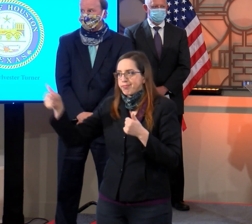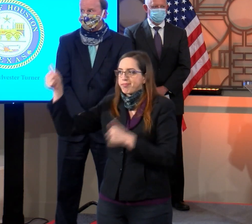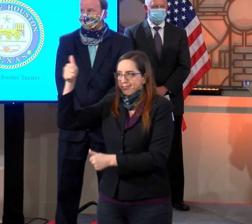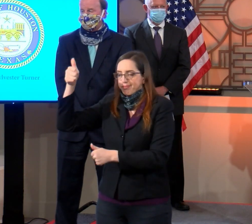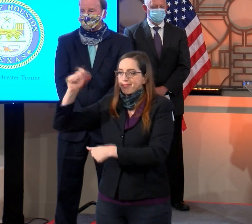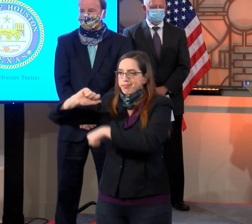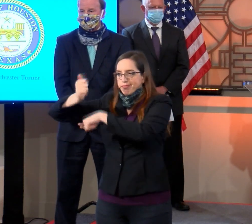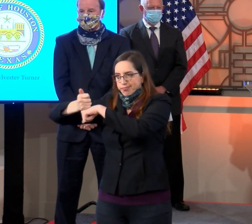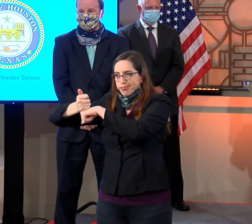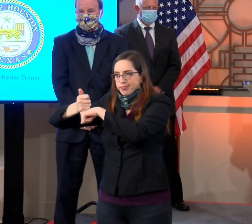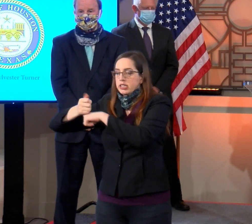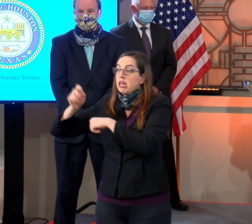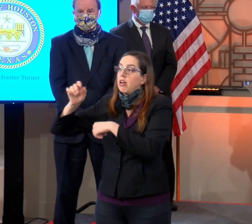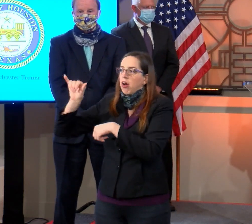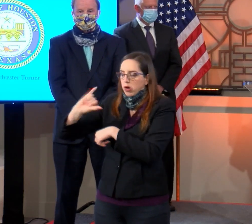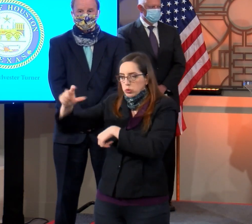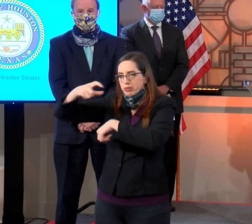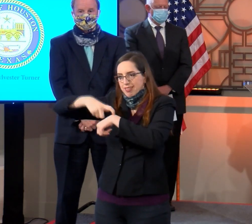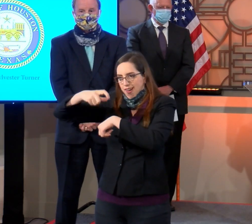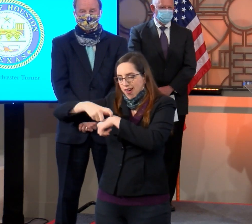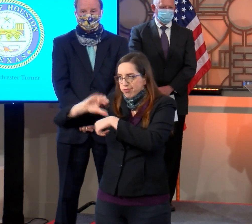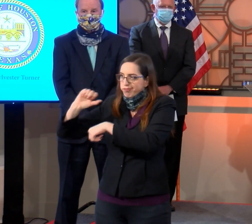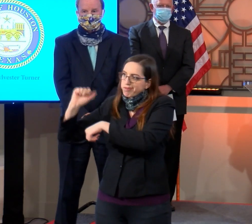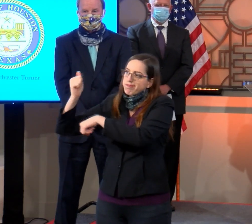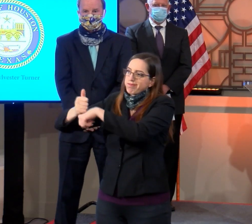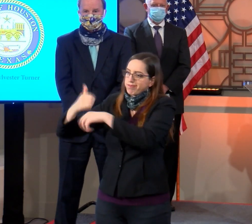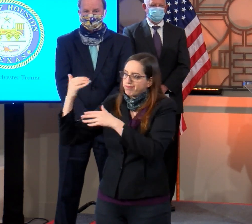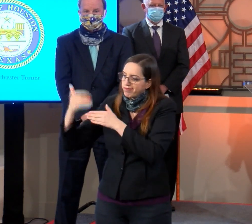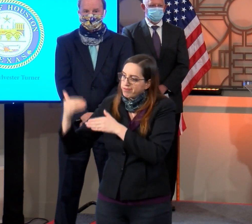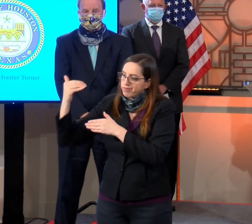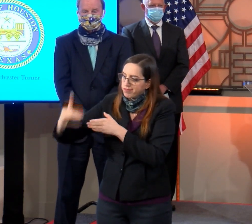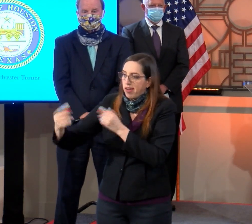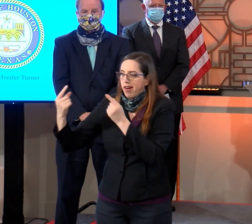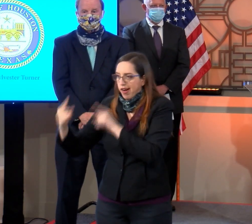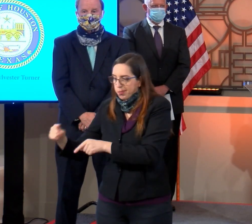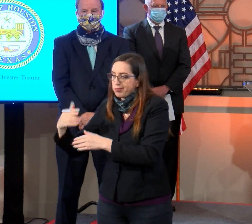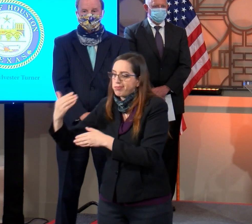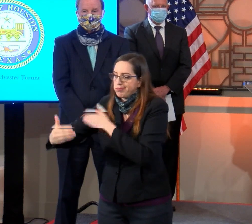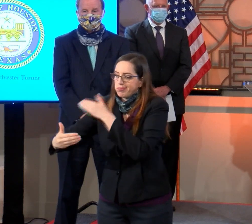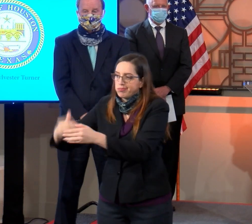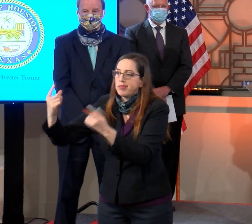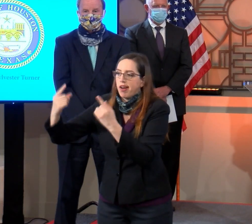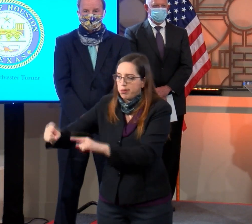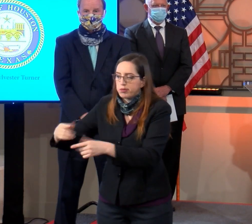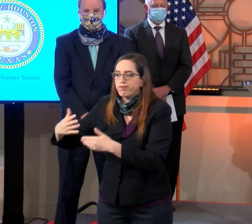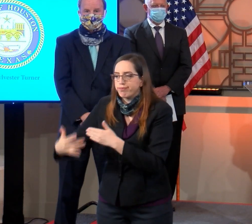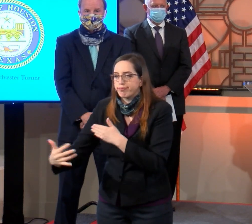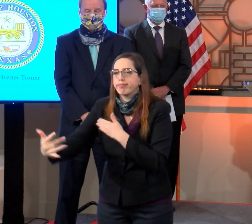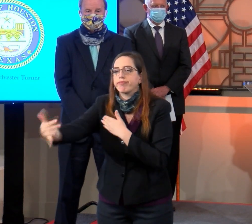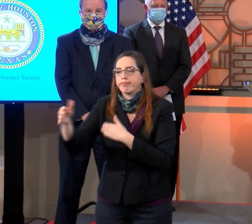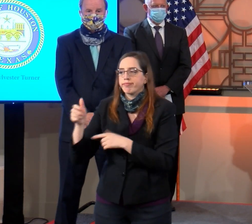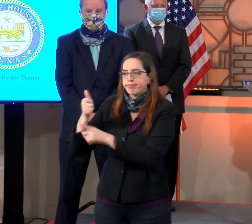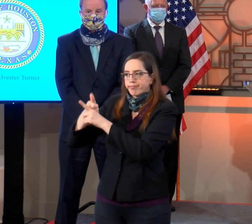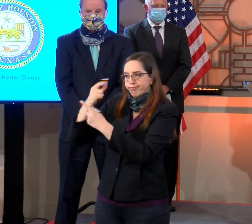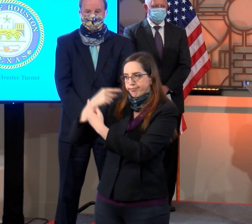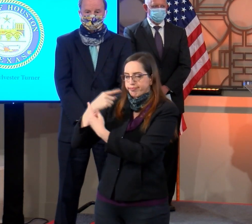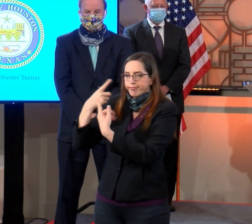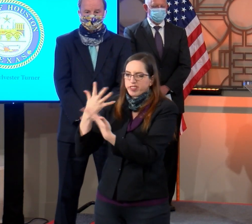much established the timeline and those things that will take place and how they will proceed. It's my